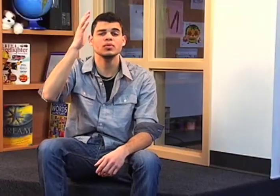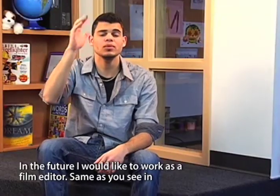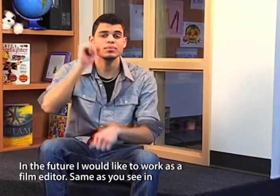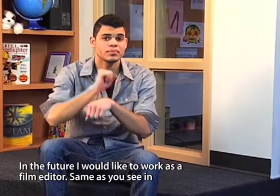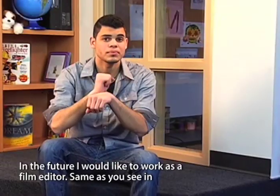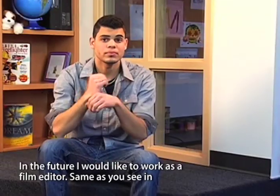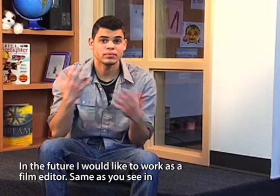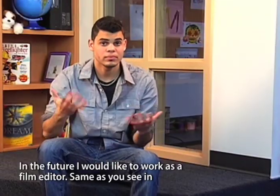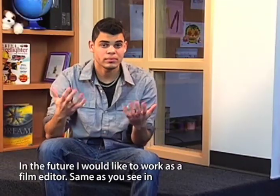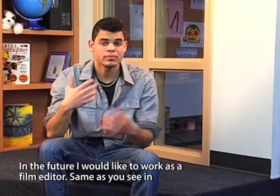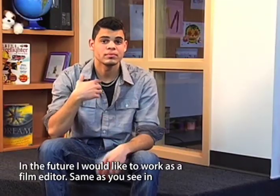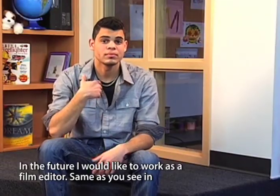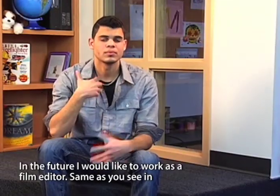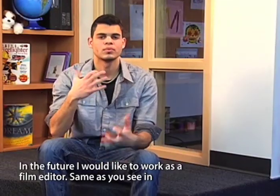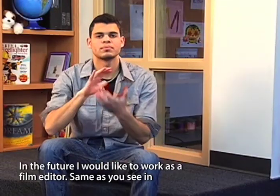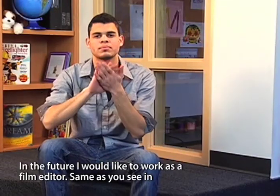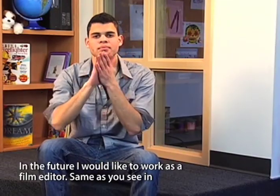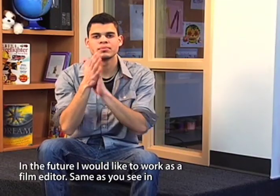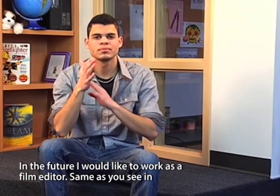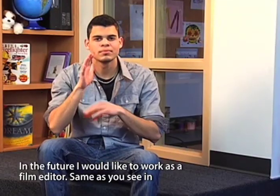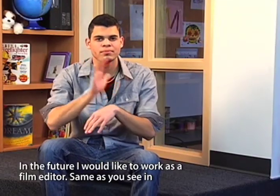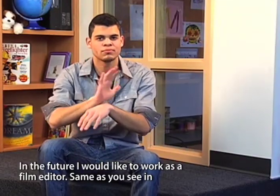In the future, I would like to work as a film editor.